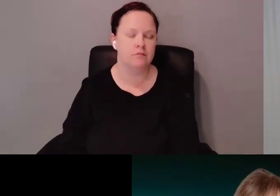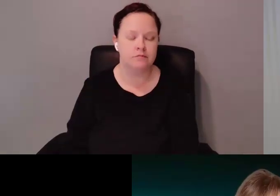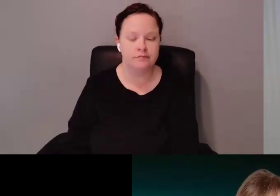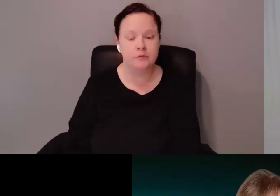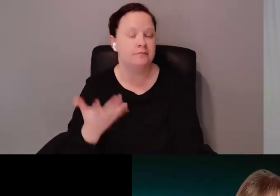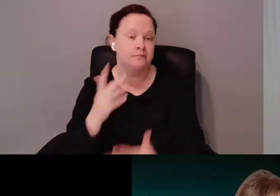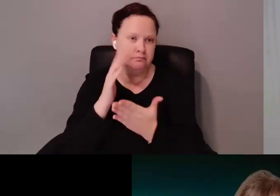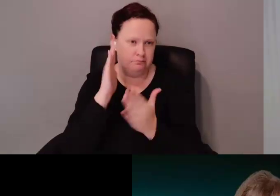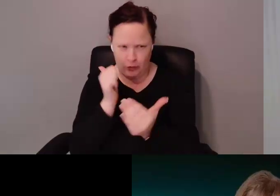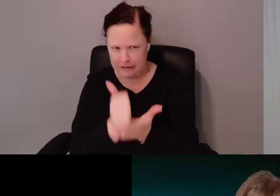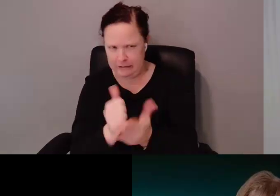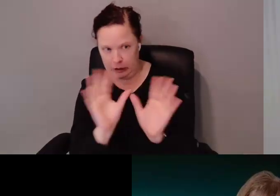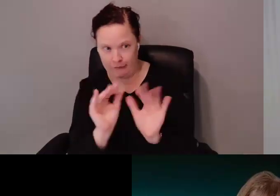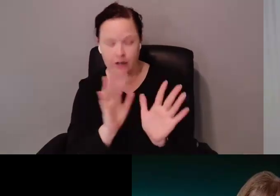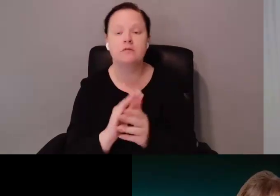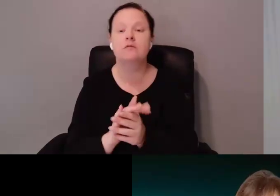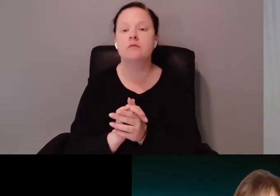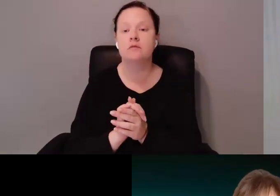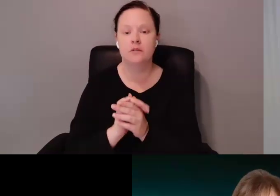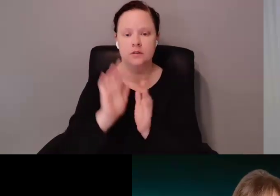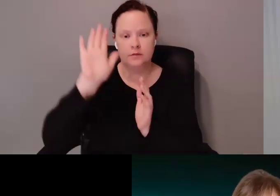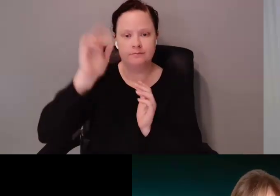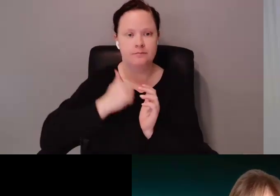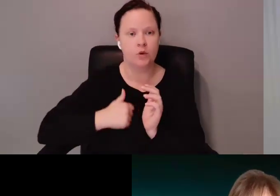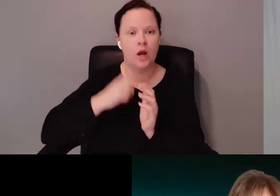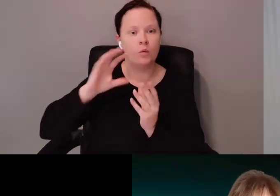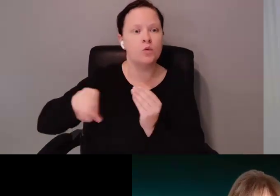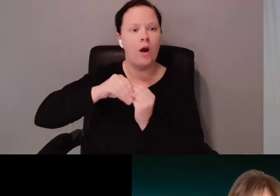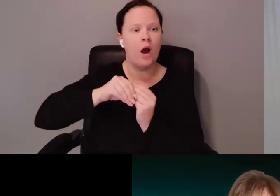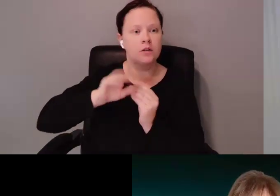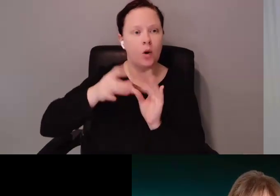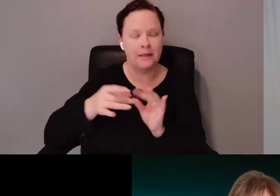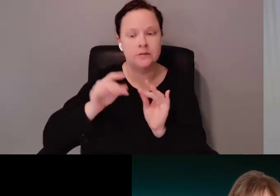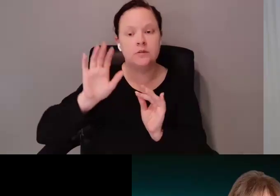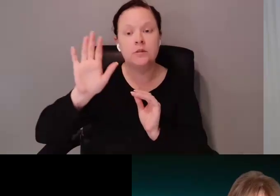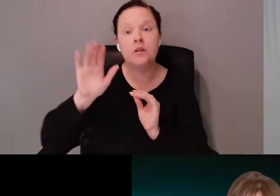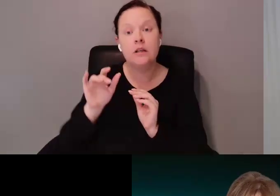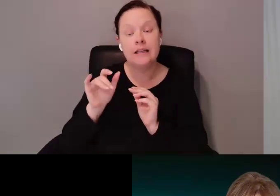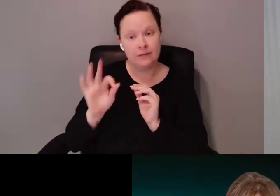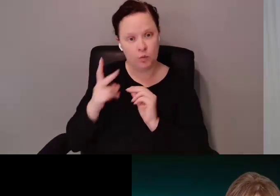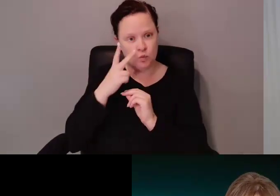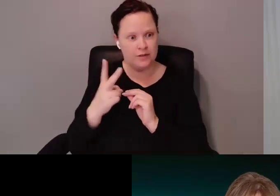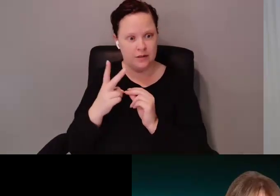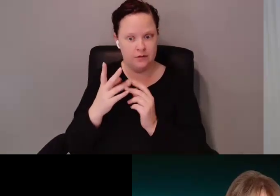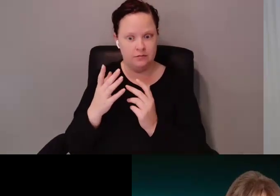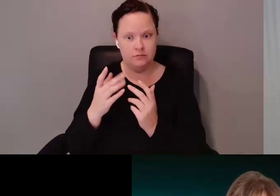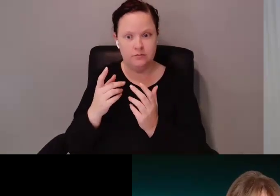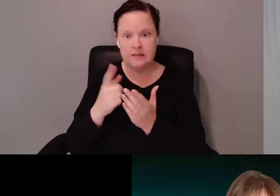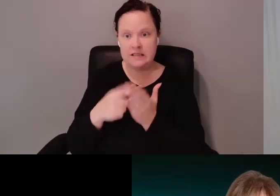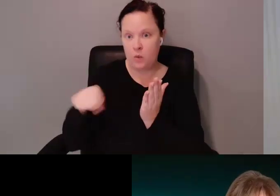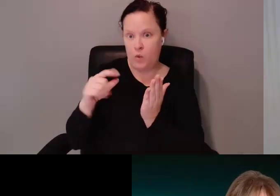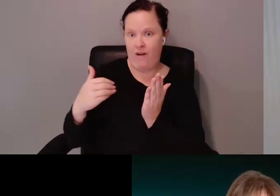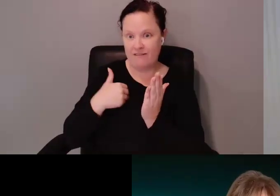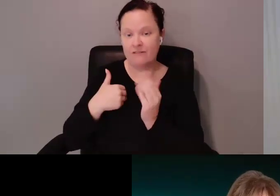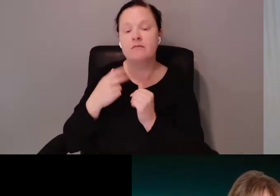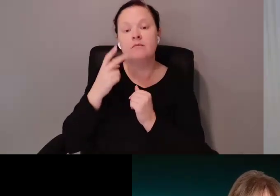So hopefully that answers it. Okay, Amy. Just to add, sorry, picking up, if you want everyone to see what you have, you'll see when